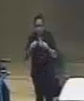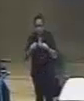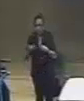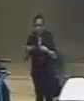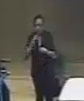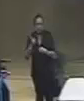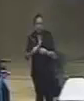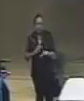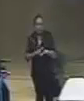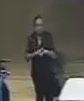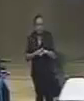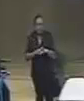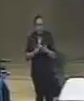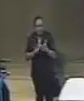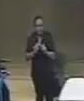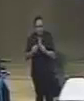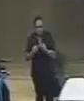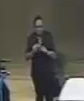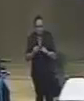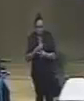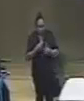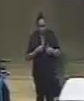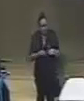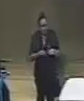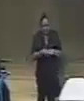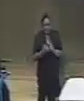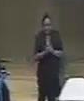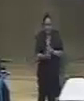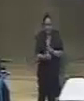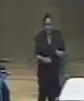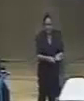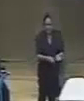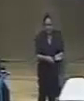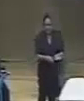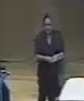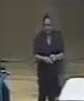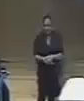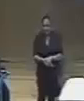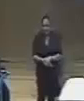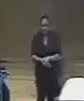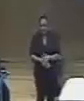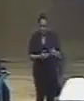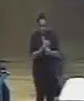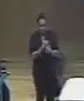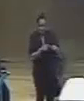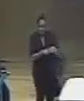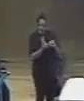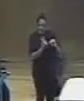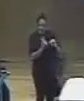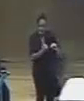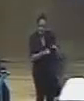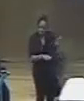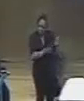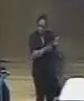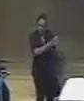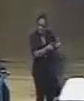be doing electronic marketing. And that's how they're going to work it. So we need to be electronically marketing ourselves in terms of learning and teaching. Let's not